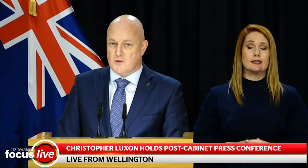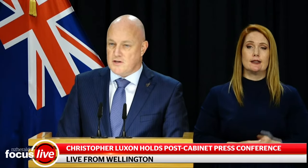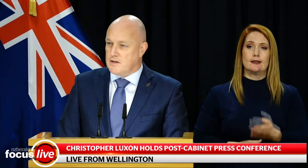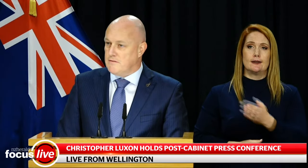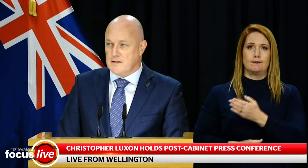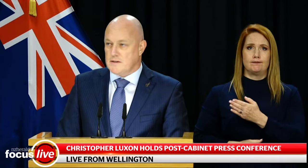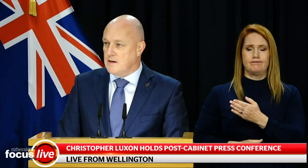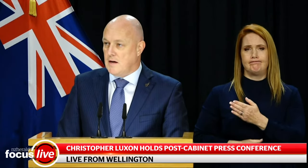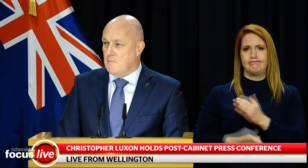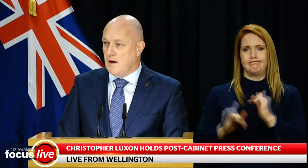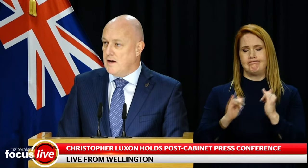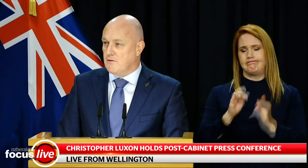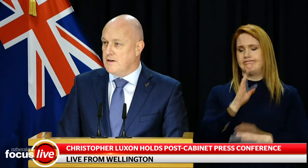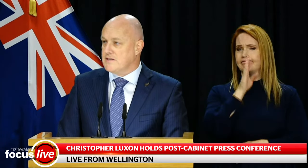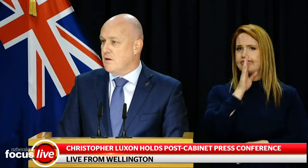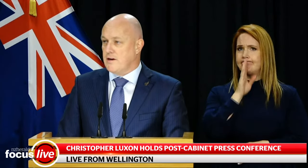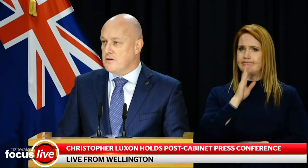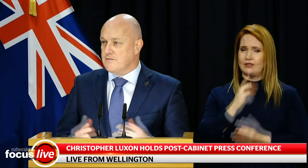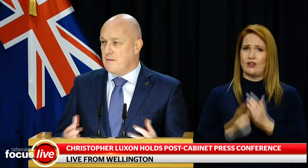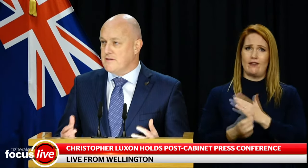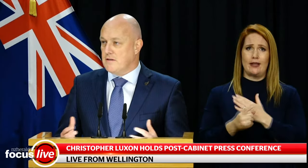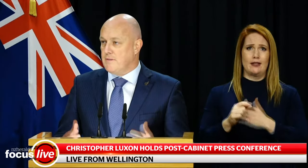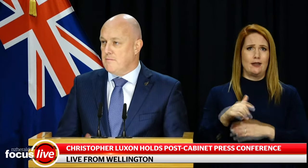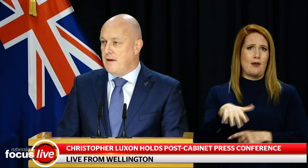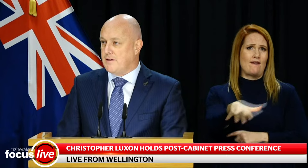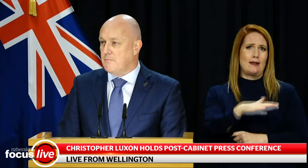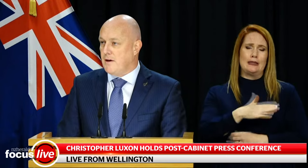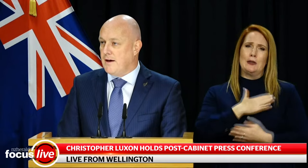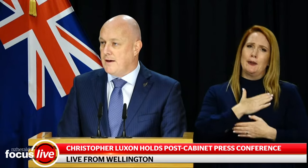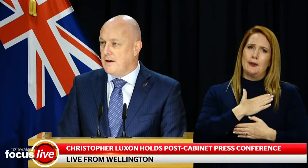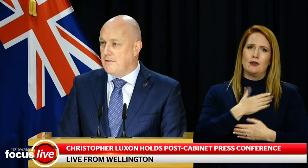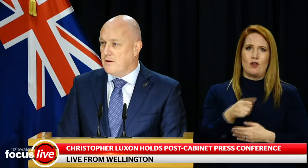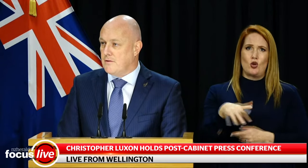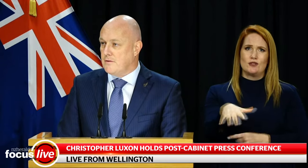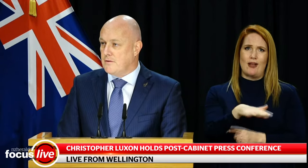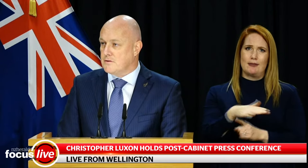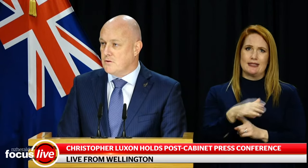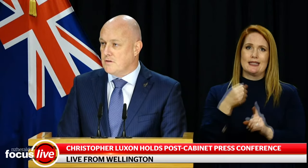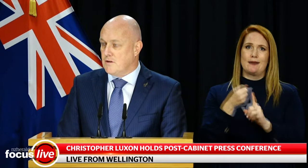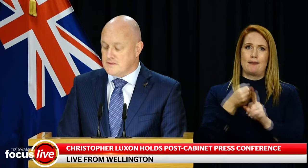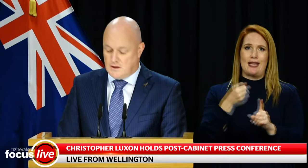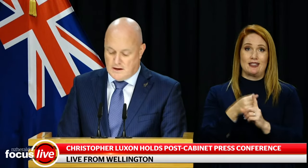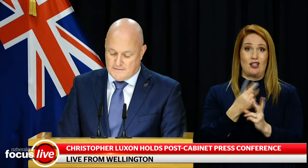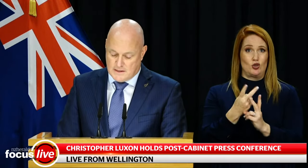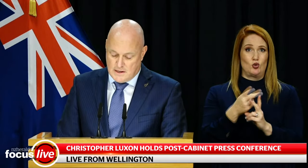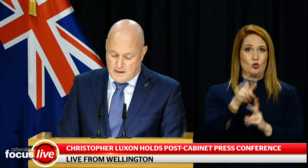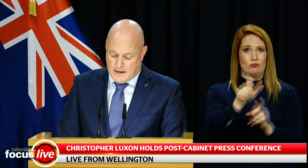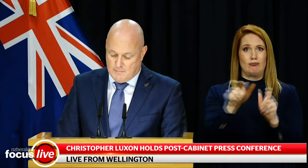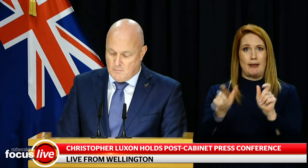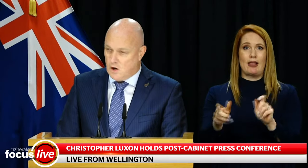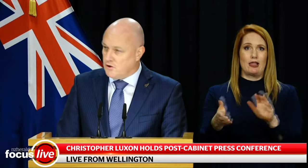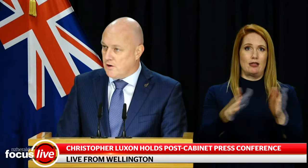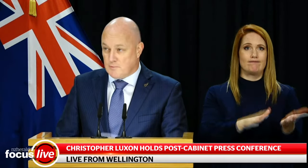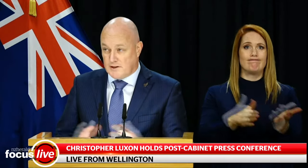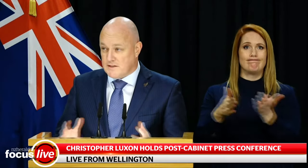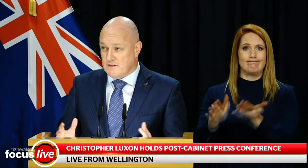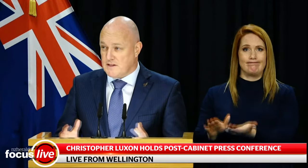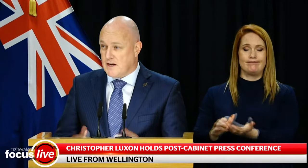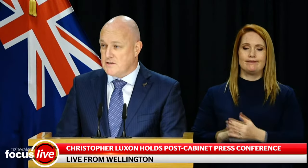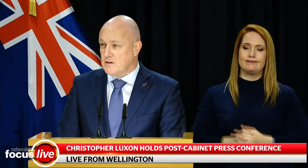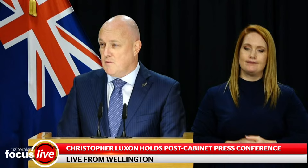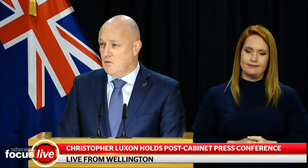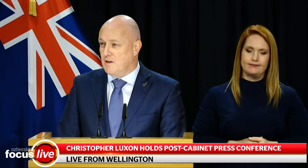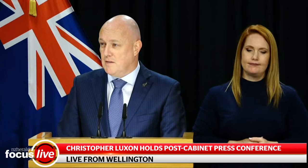firstly, tragic event, and my heart really does go out to those families that have been impacted by the two that have lost their lives. Ongoing